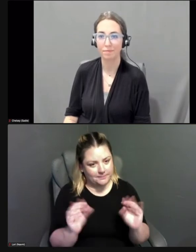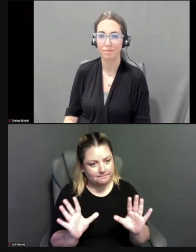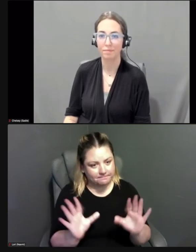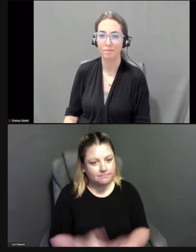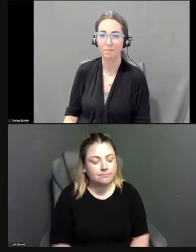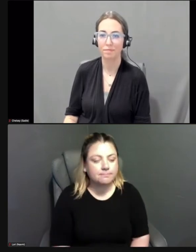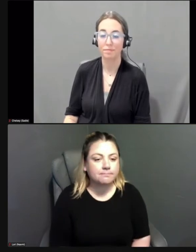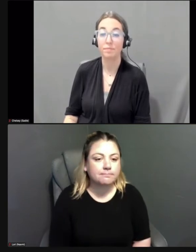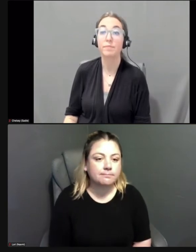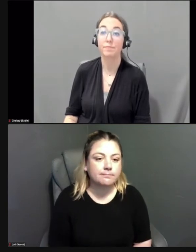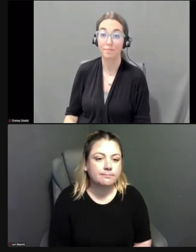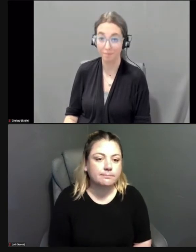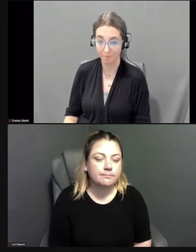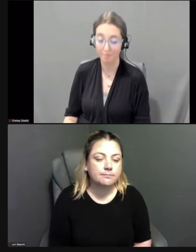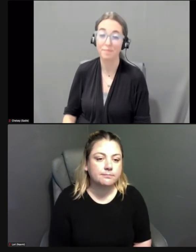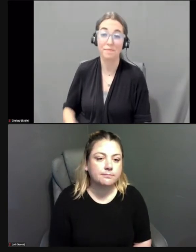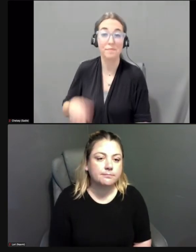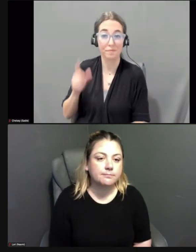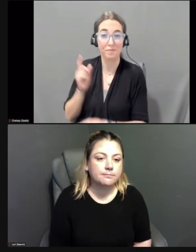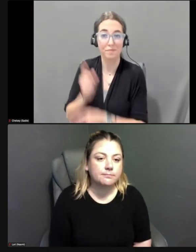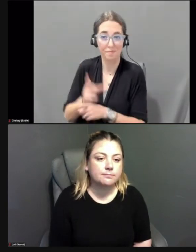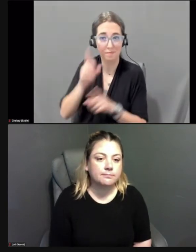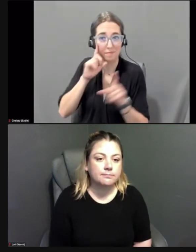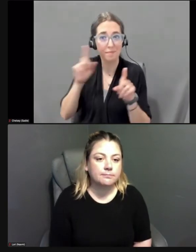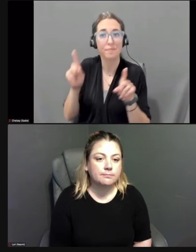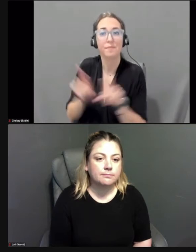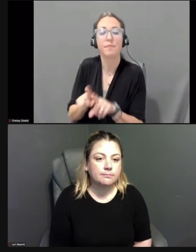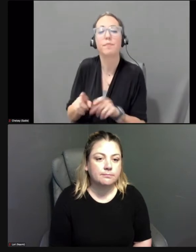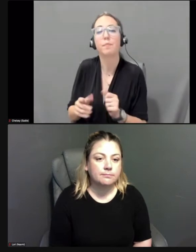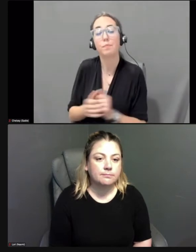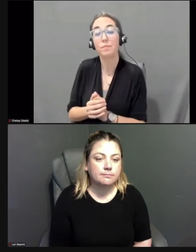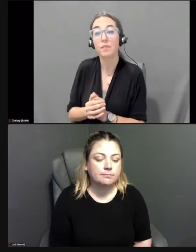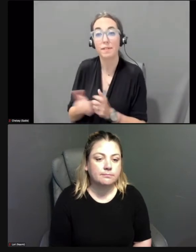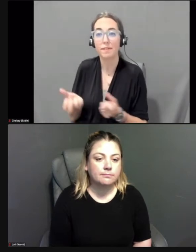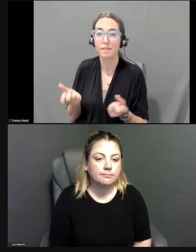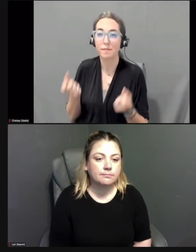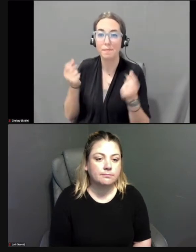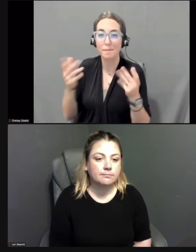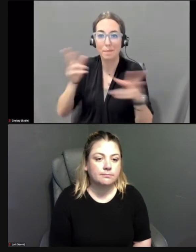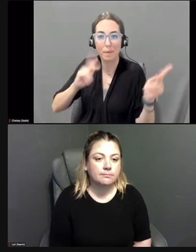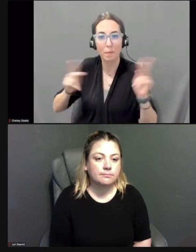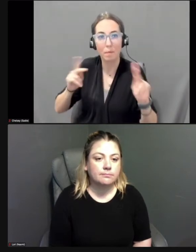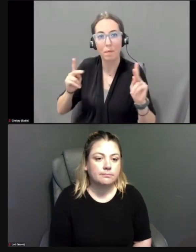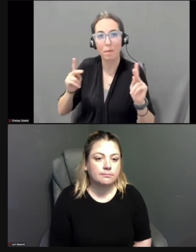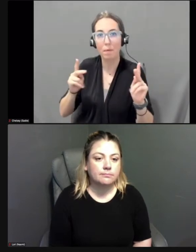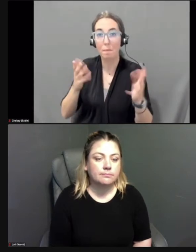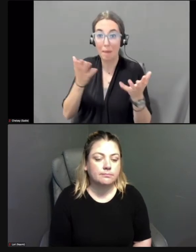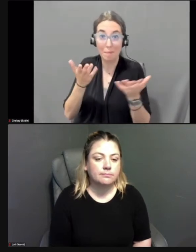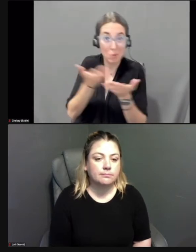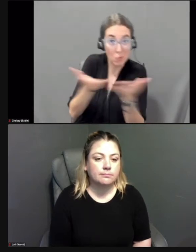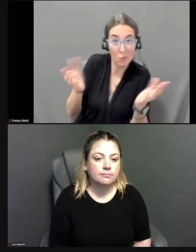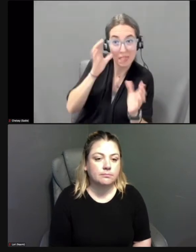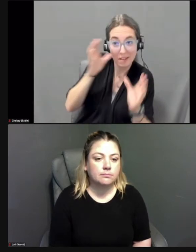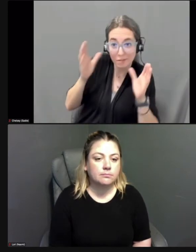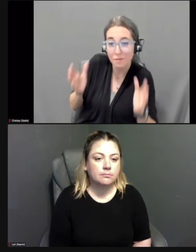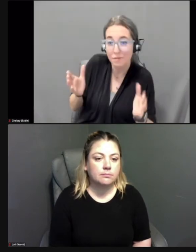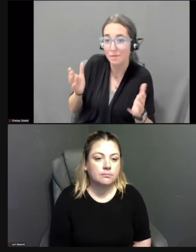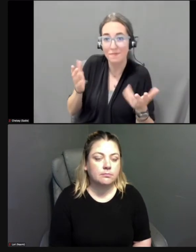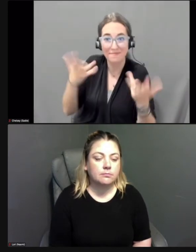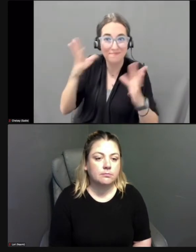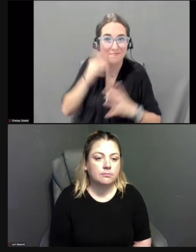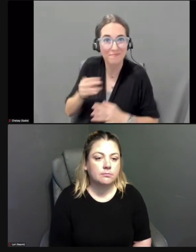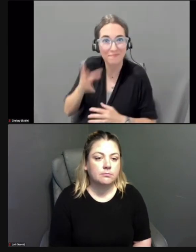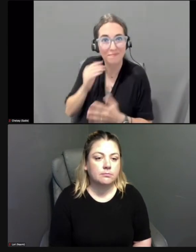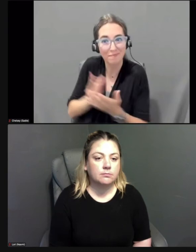of people who have experienced this sort of evolution, or maybe, you know, if you're listening to this, maybe you haven't, I don't know, but I think